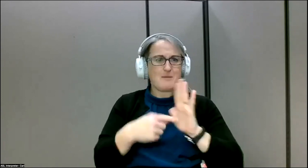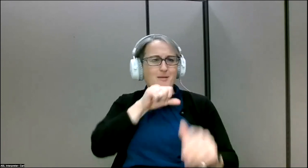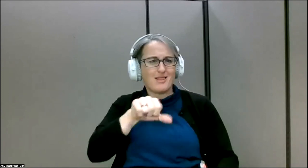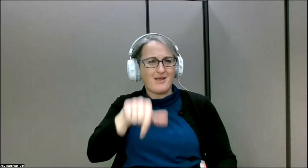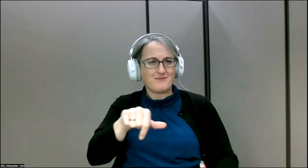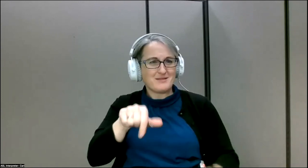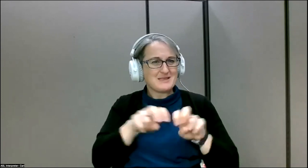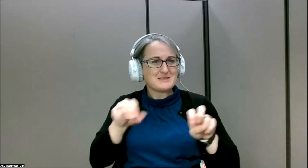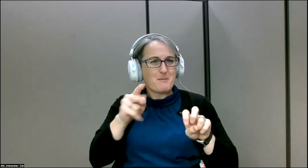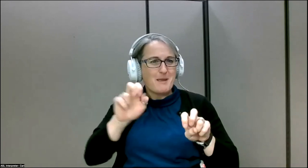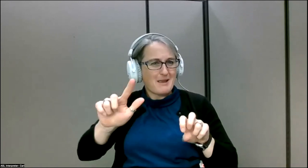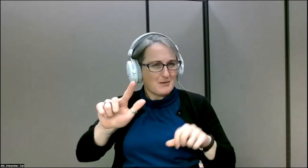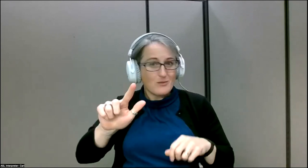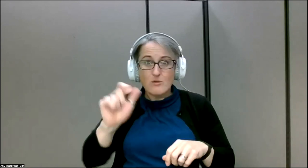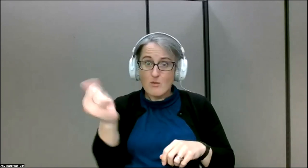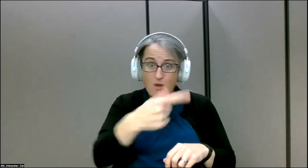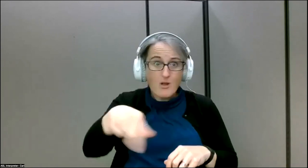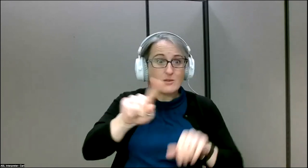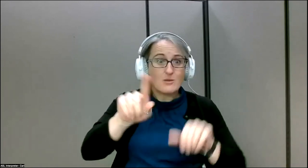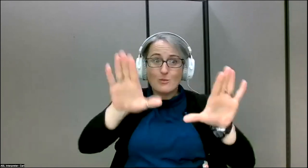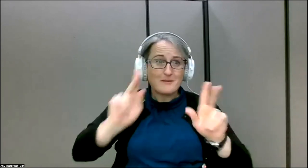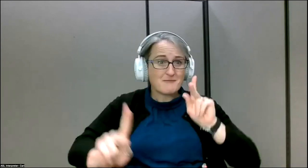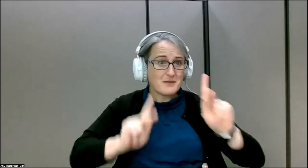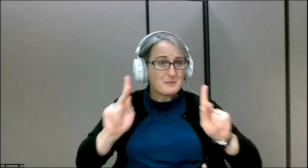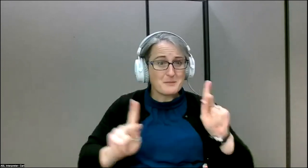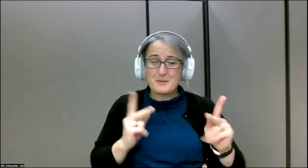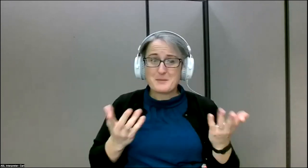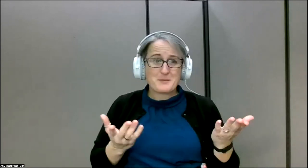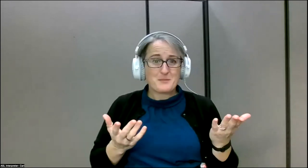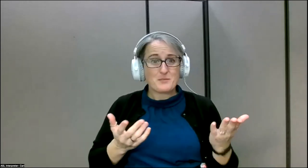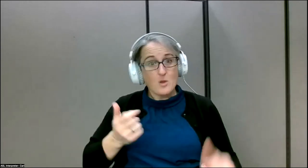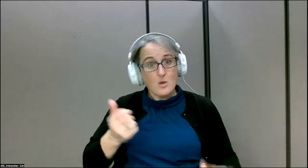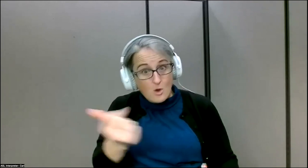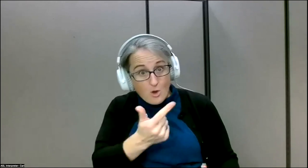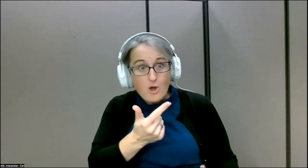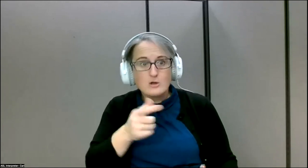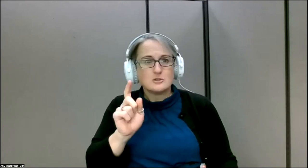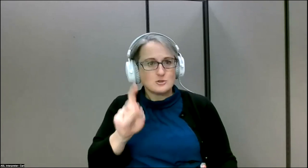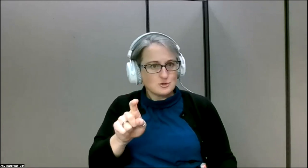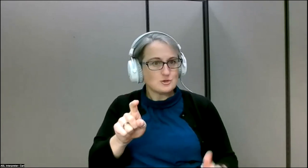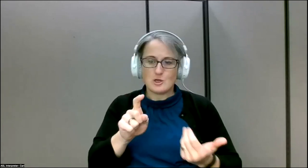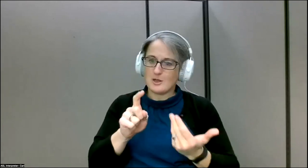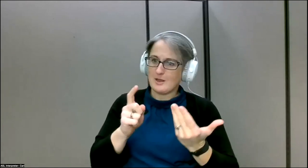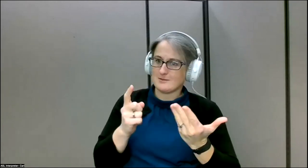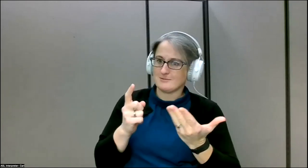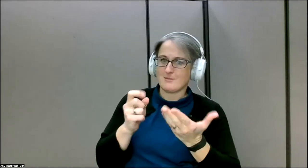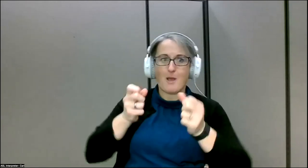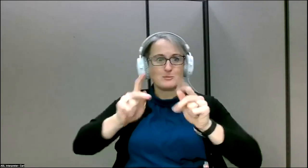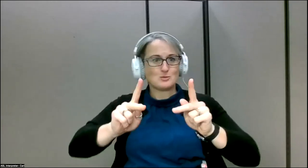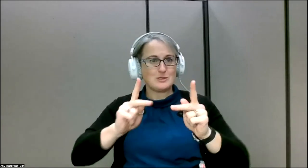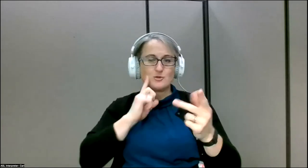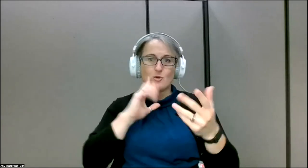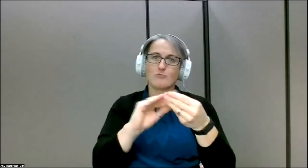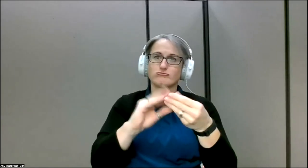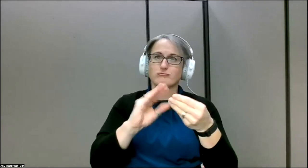wonderful people, and you should all have the opportunity to share on a webinar like this all of your